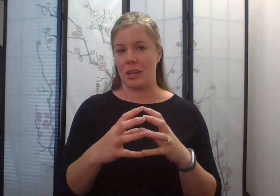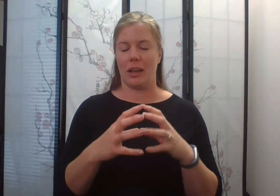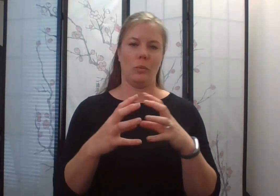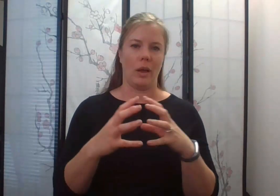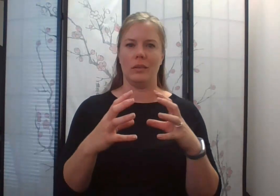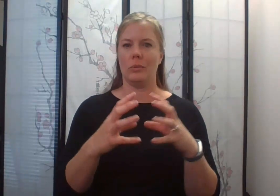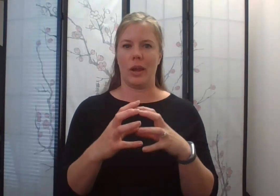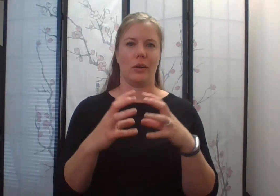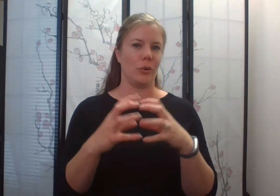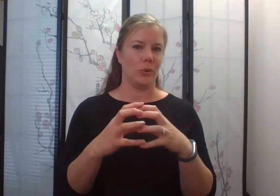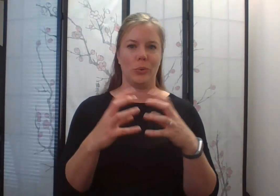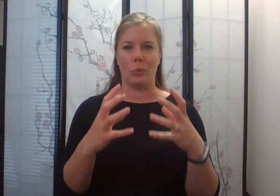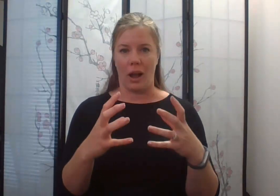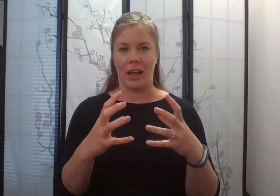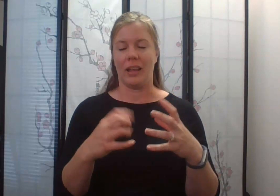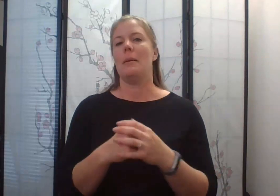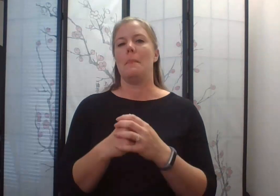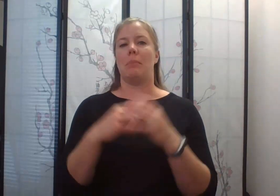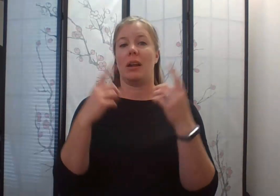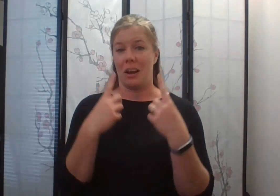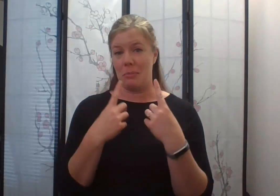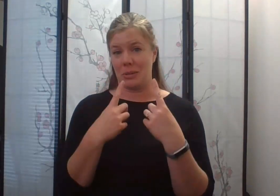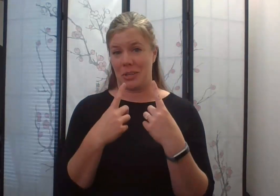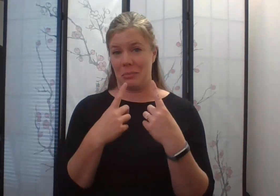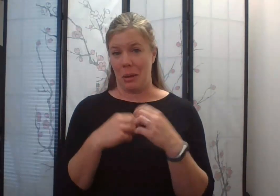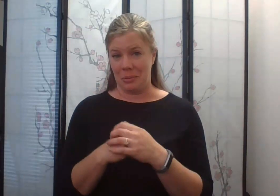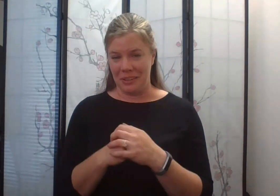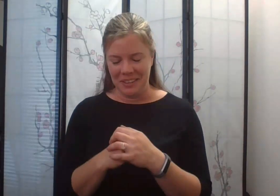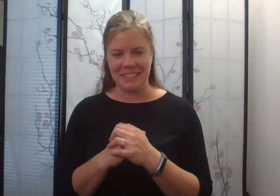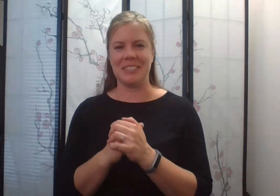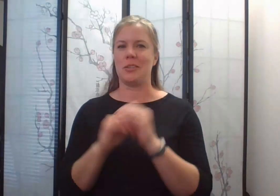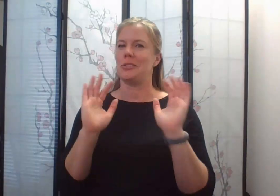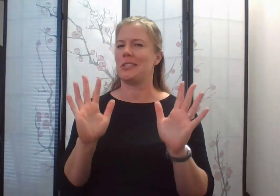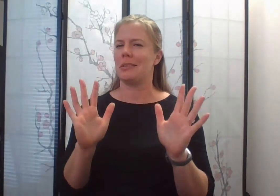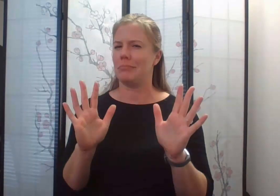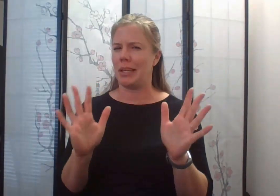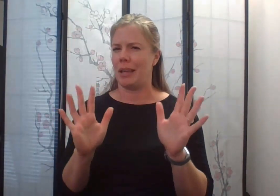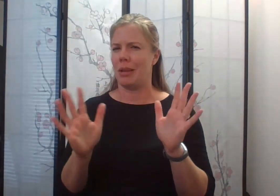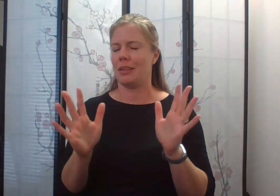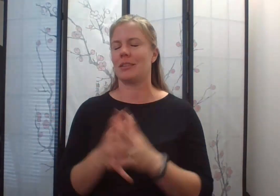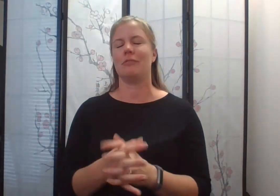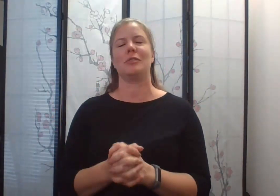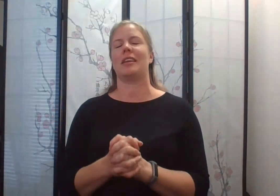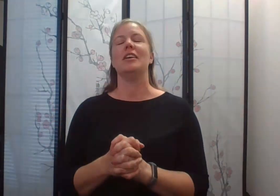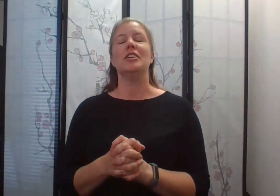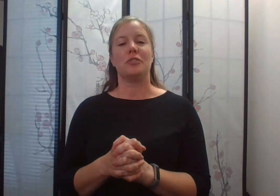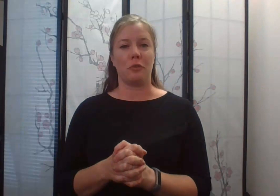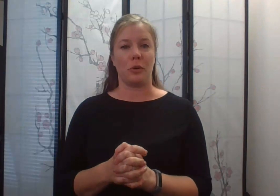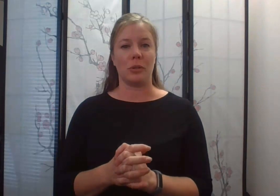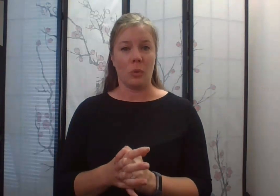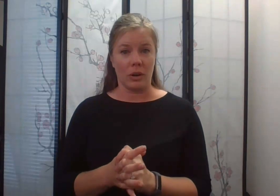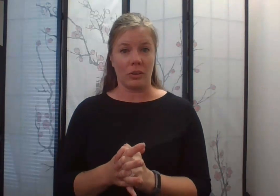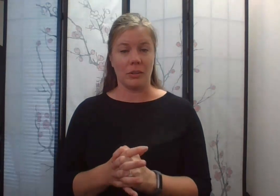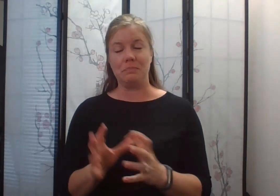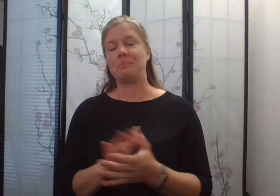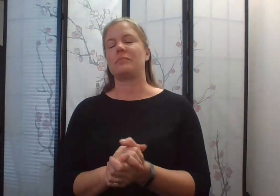type sign, what, where, who, why, but our eyebrows are going to be up. So just to, again, make things confusing. So for